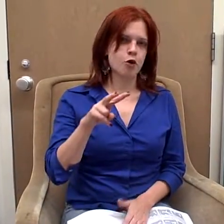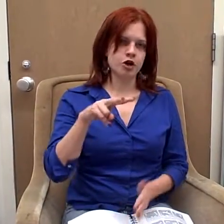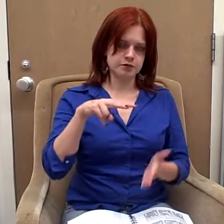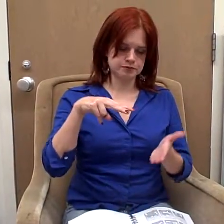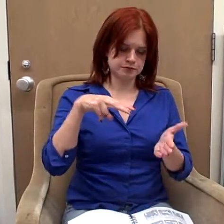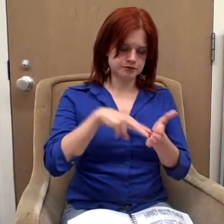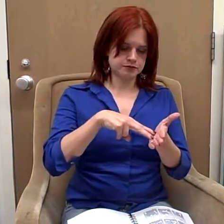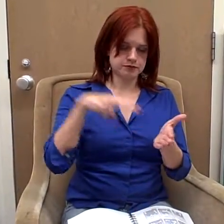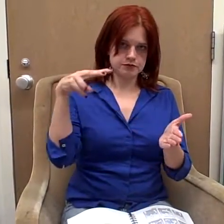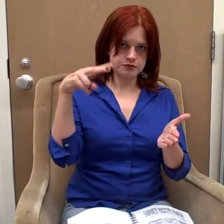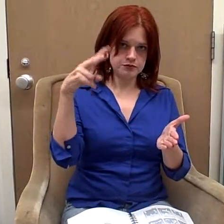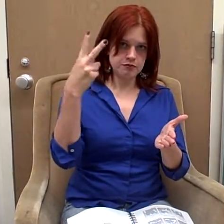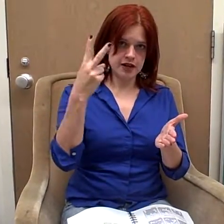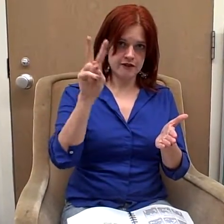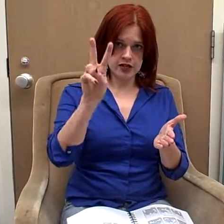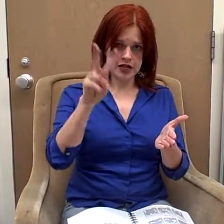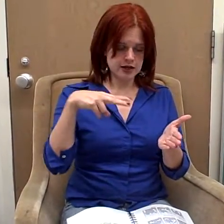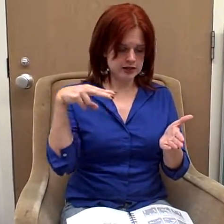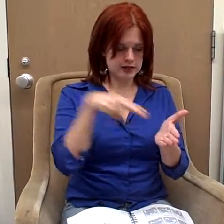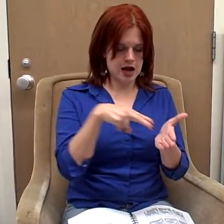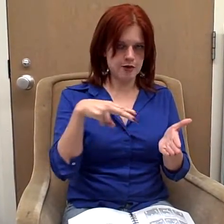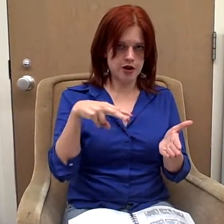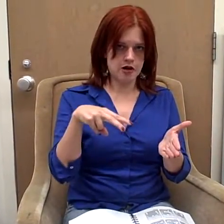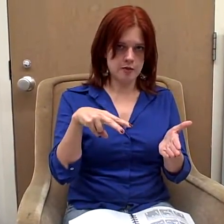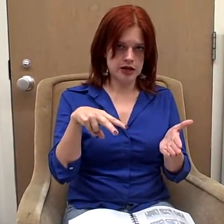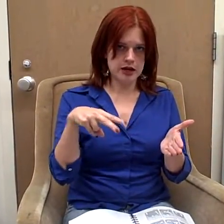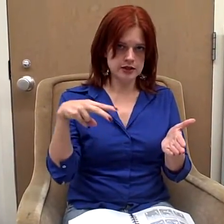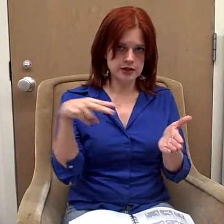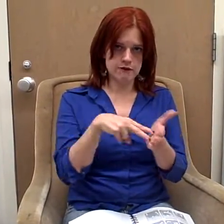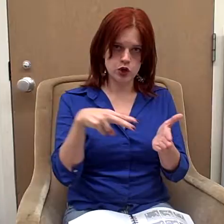Fork, make a V, stab your non-dominant hand, fork.